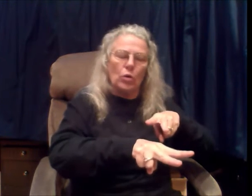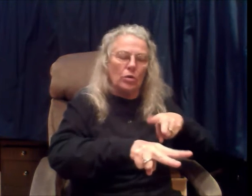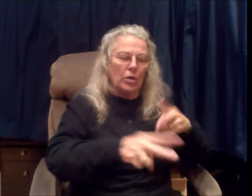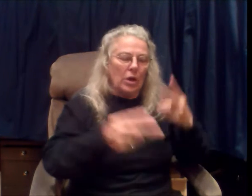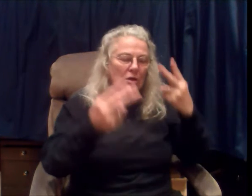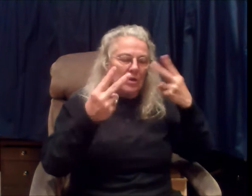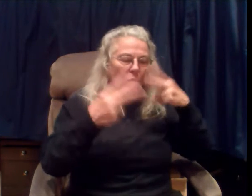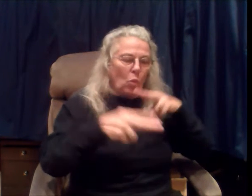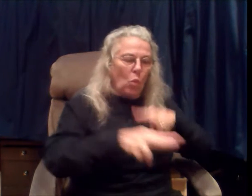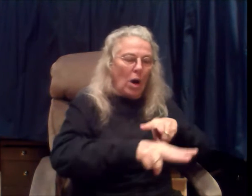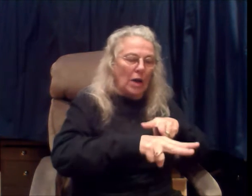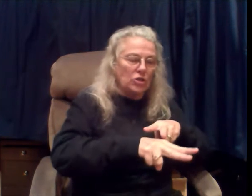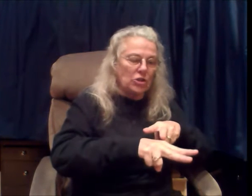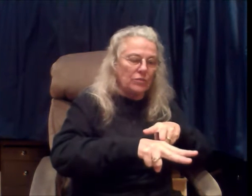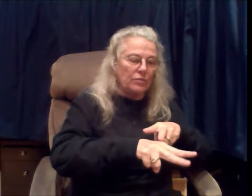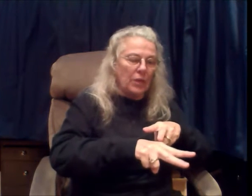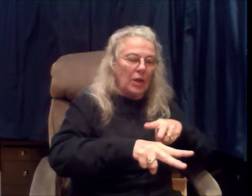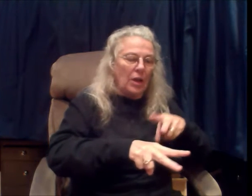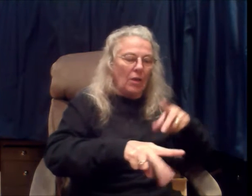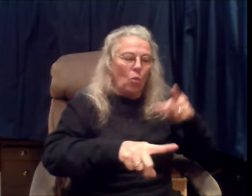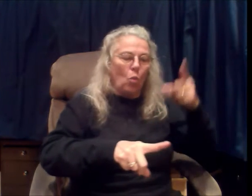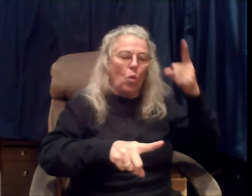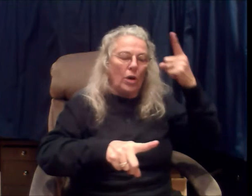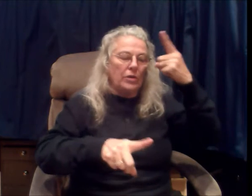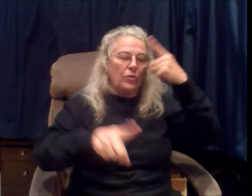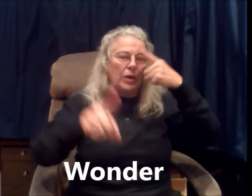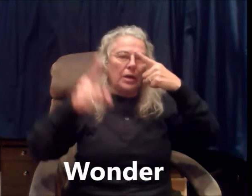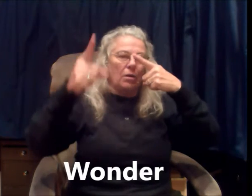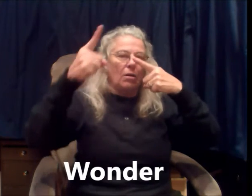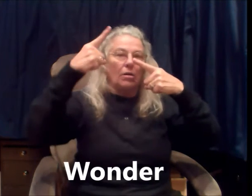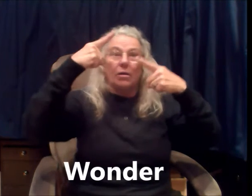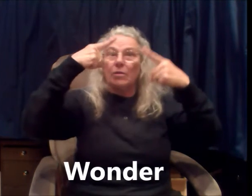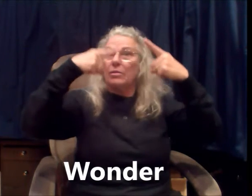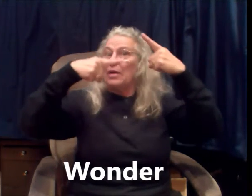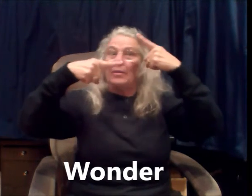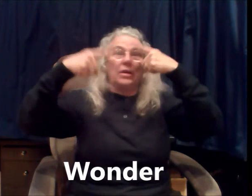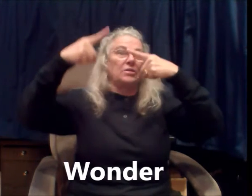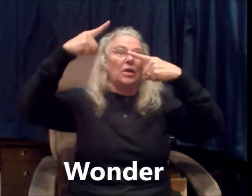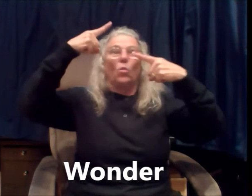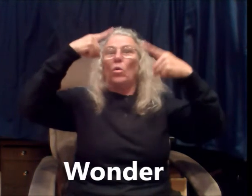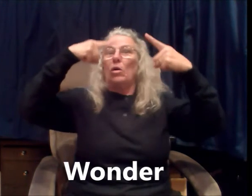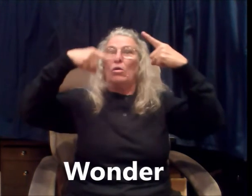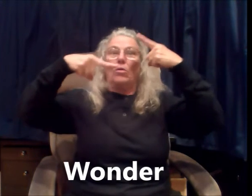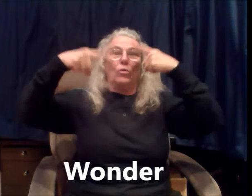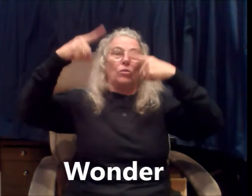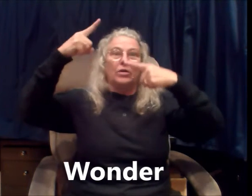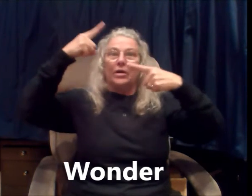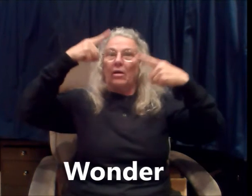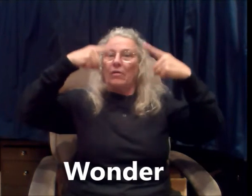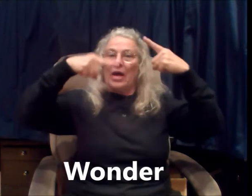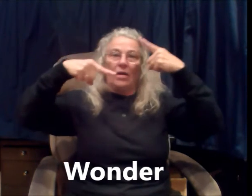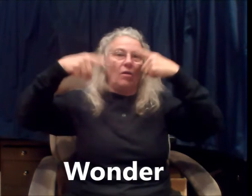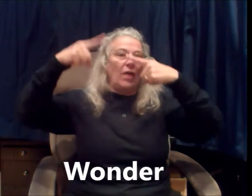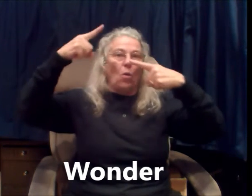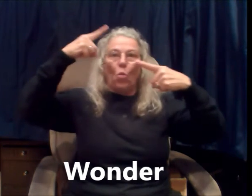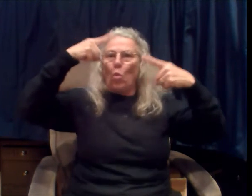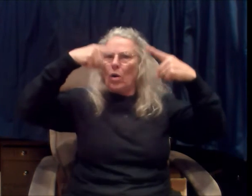word. Watch. Wondering. Oh, I mean, it's like, whoa, look at all that